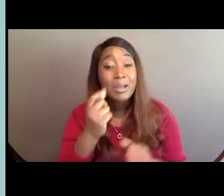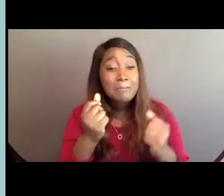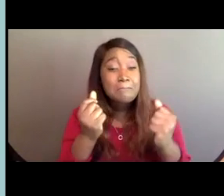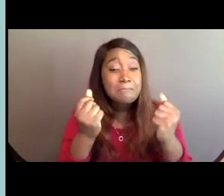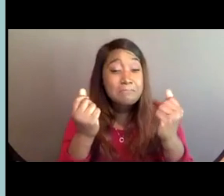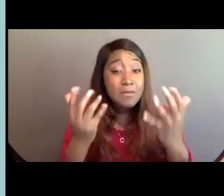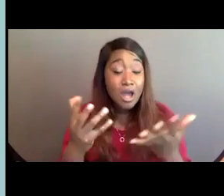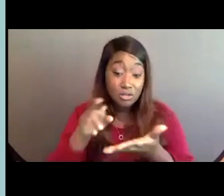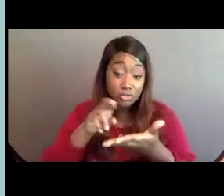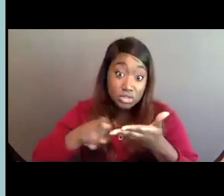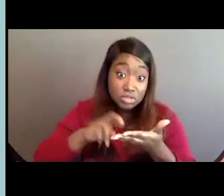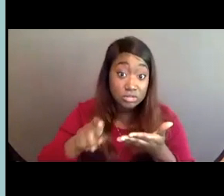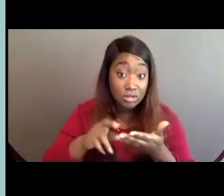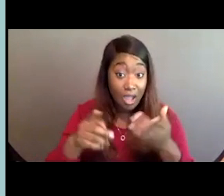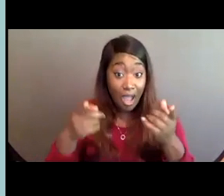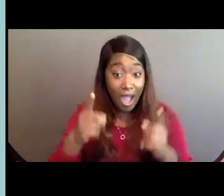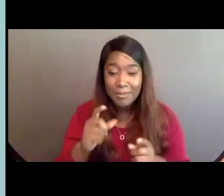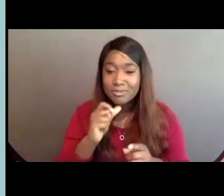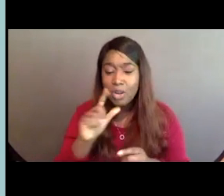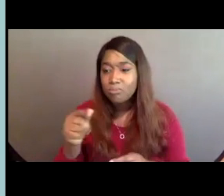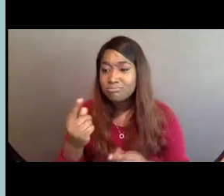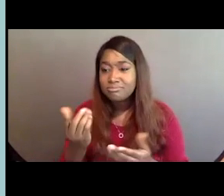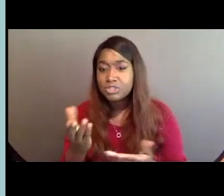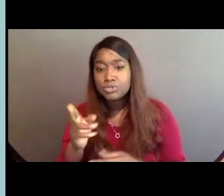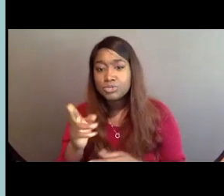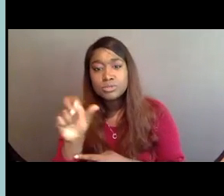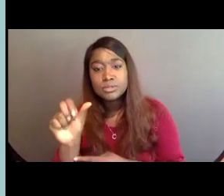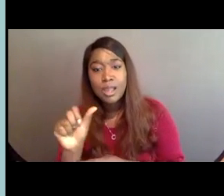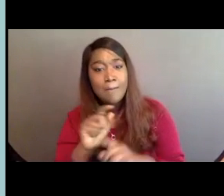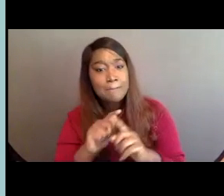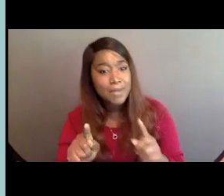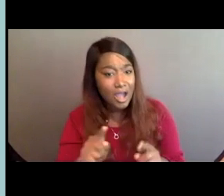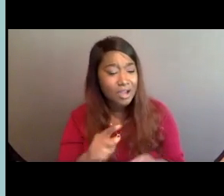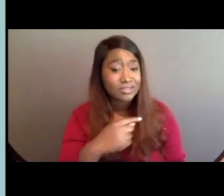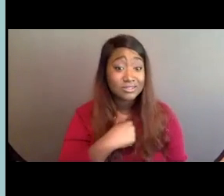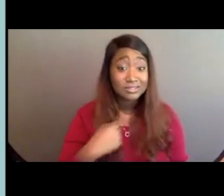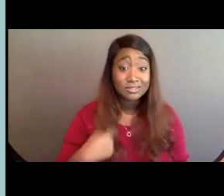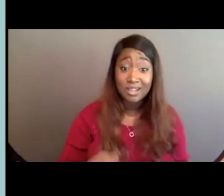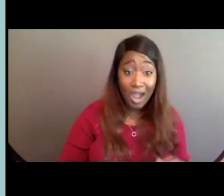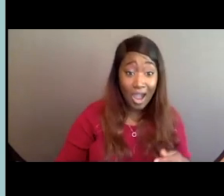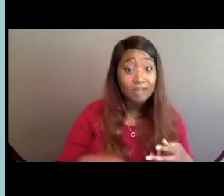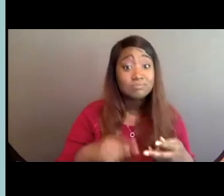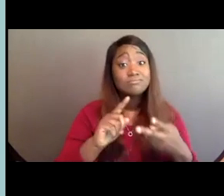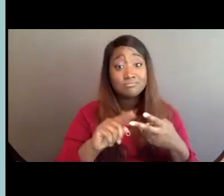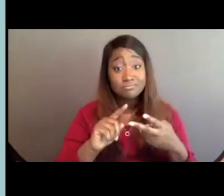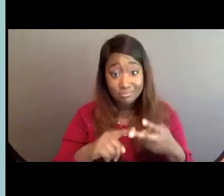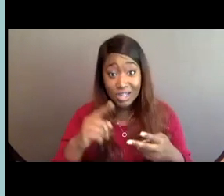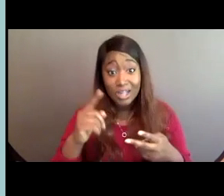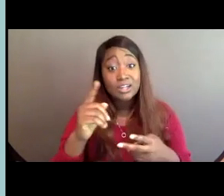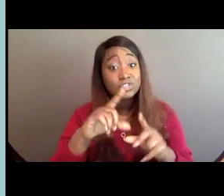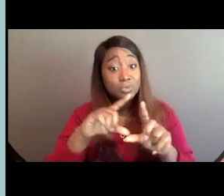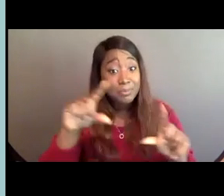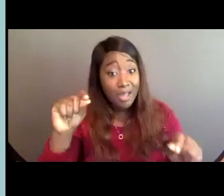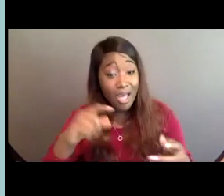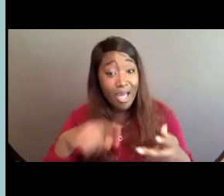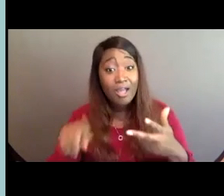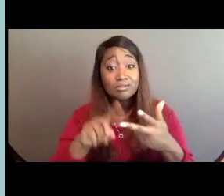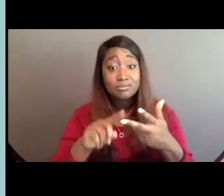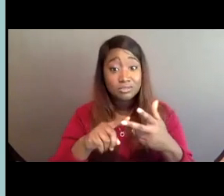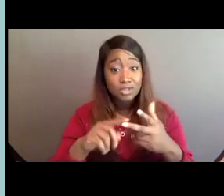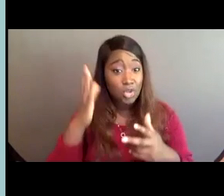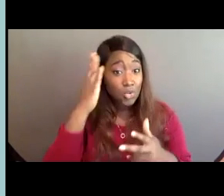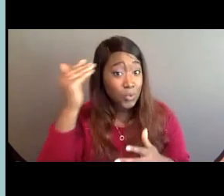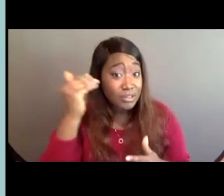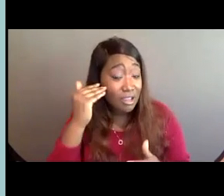not necessarily here in the United States, but certainly China, Japan, and Korea, where there's also a